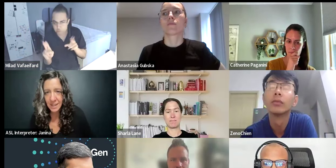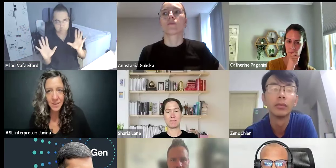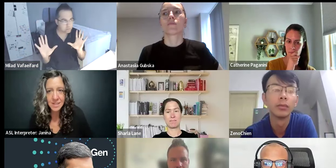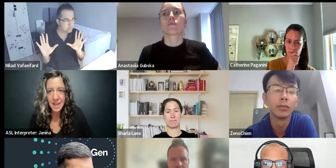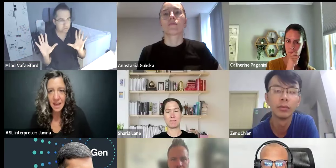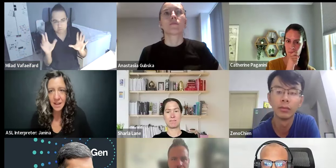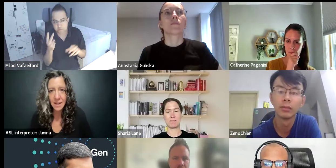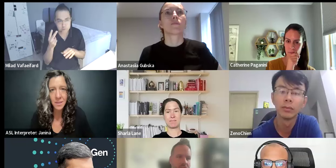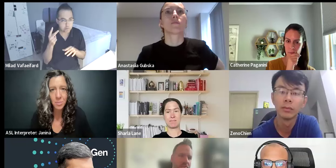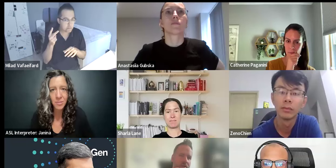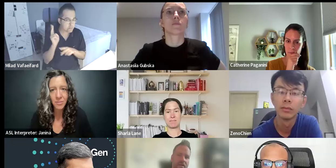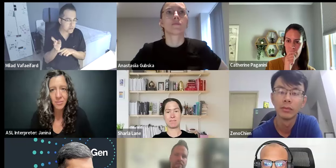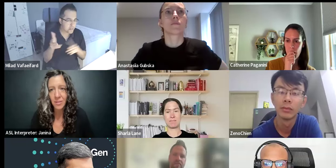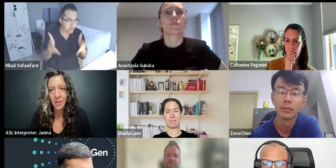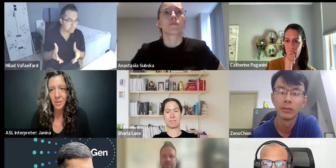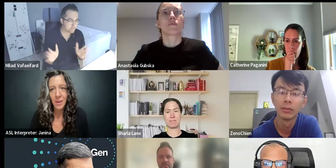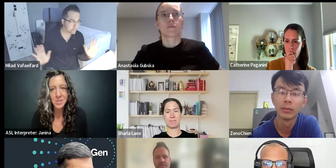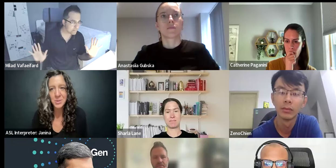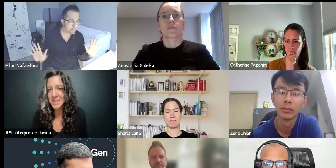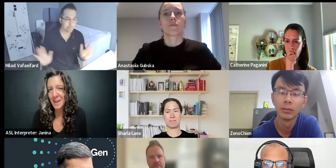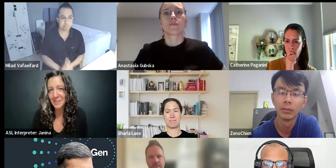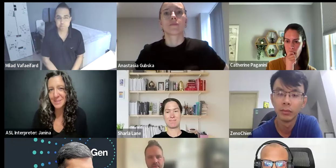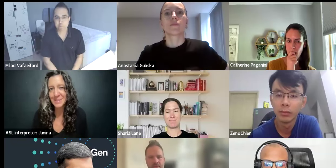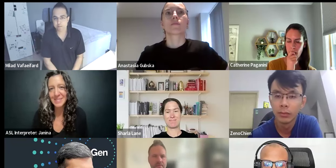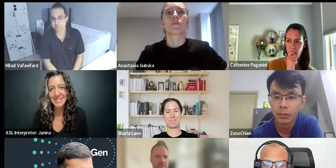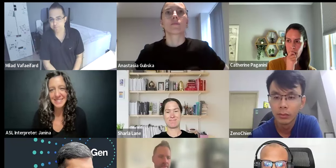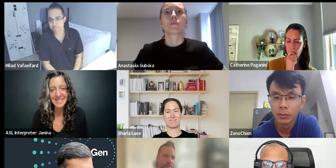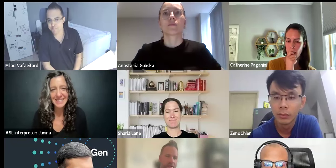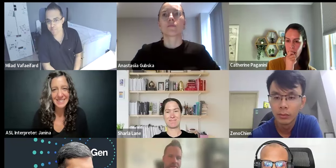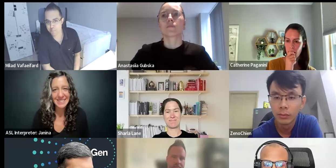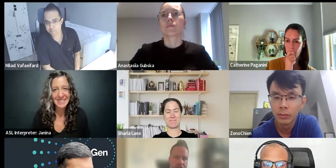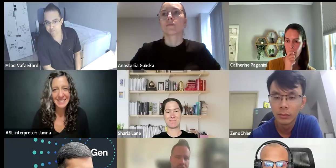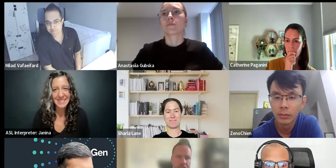Anastasia, anything you'd like to add? Anything brief? We got 2 minutes left.